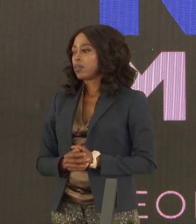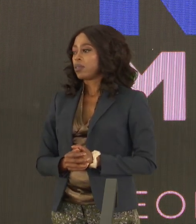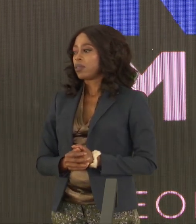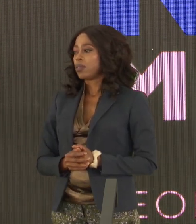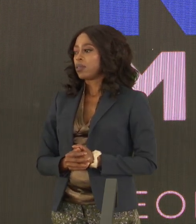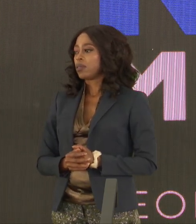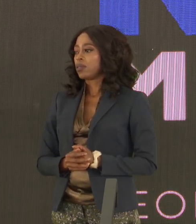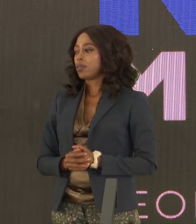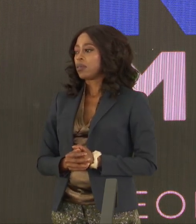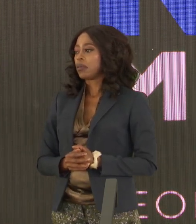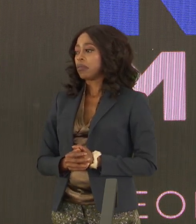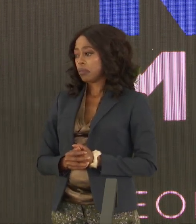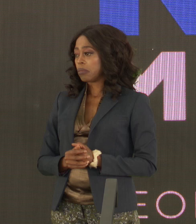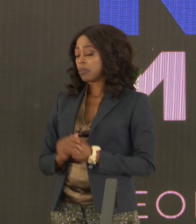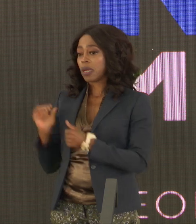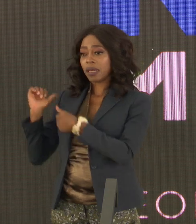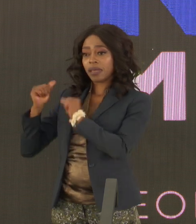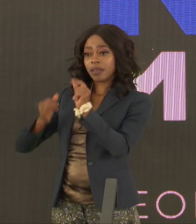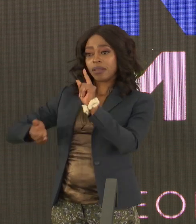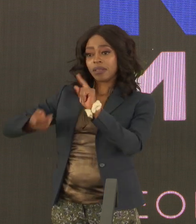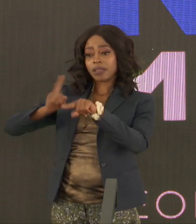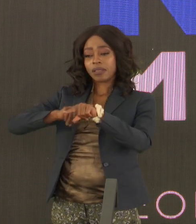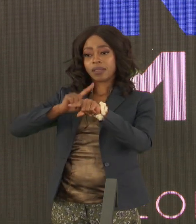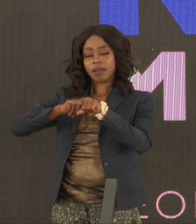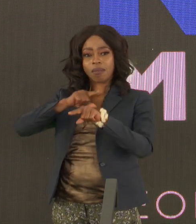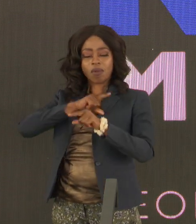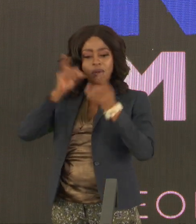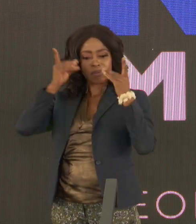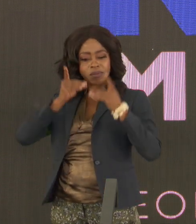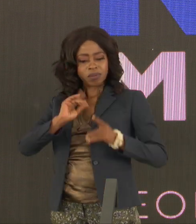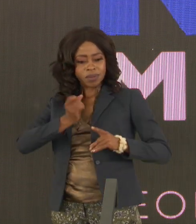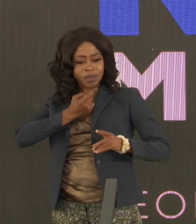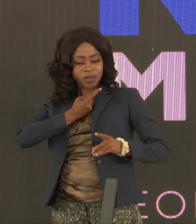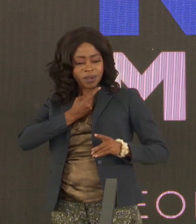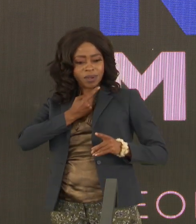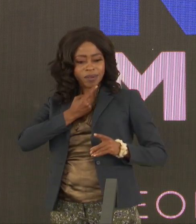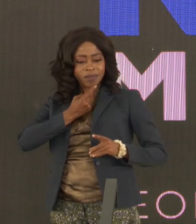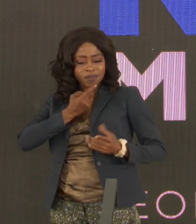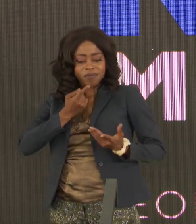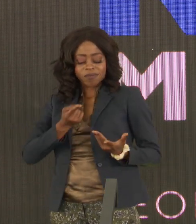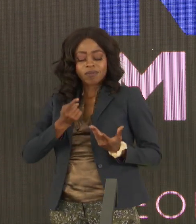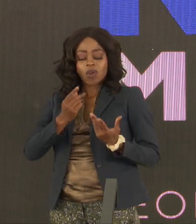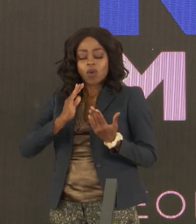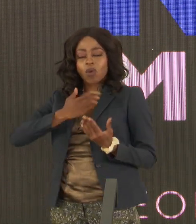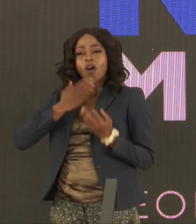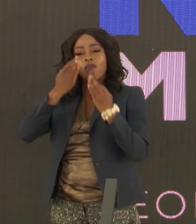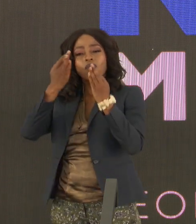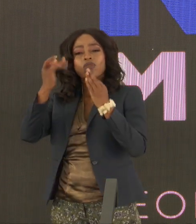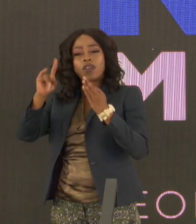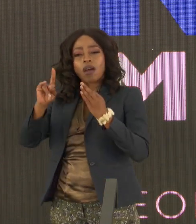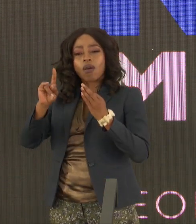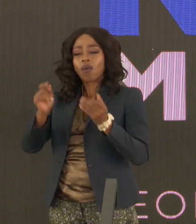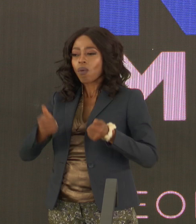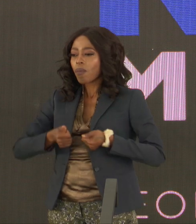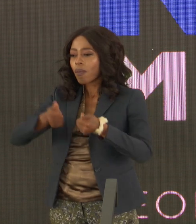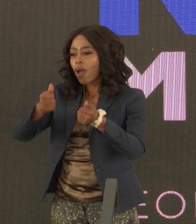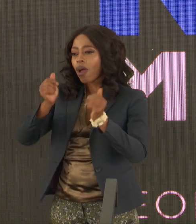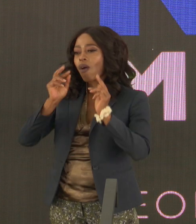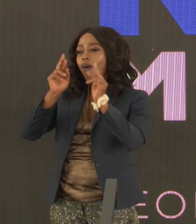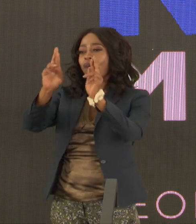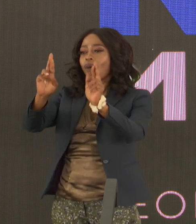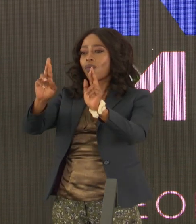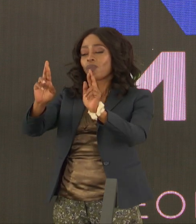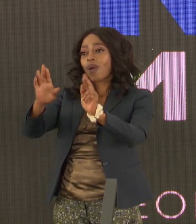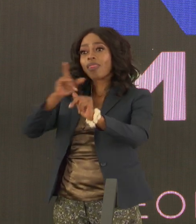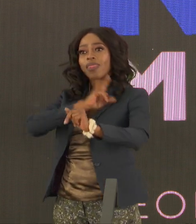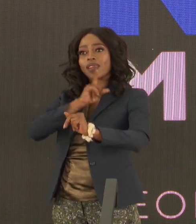A historic moment where we will choose to take our destiny in our own hands and restore hope to our land. This is